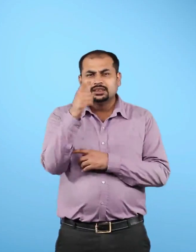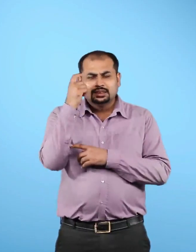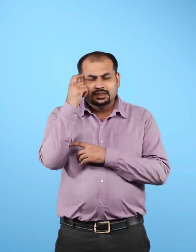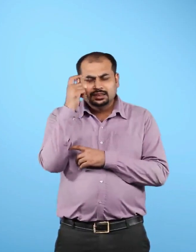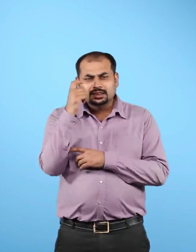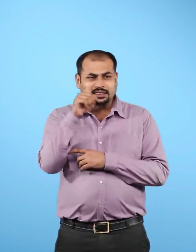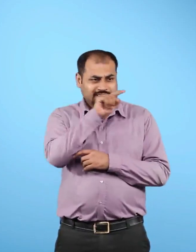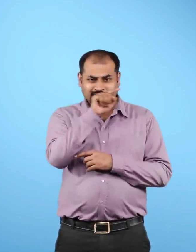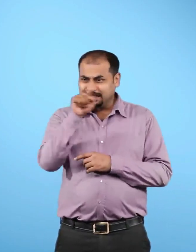Think.